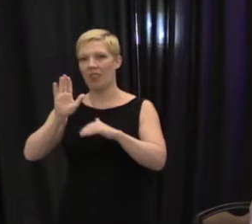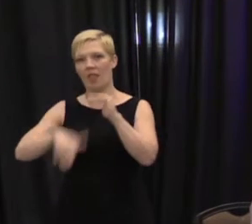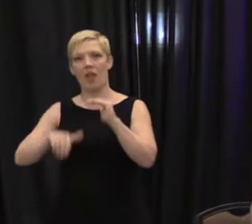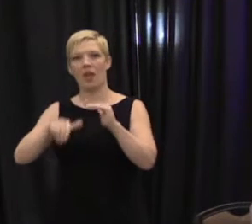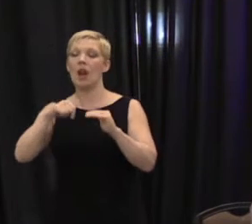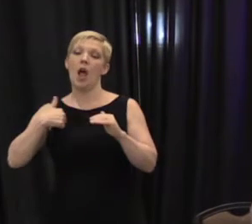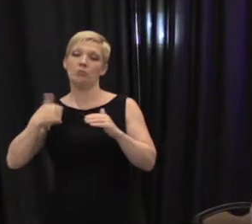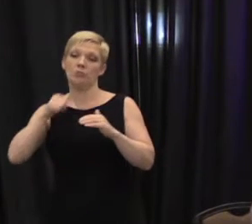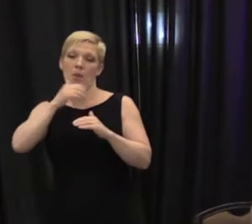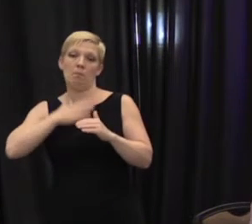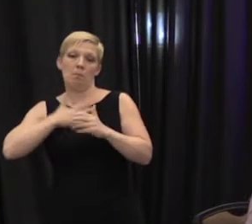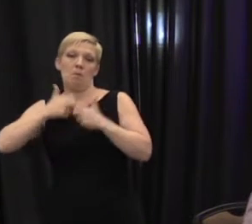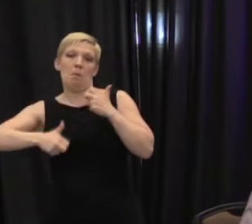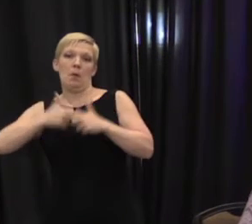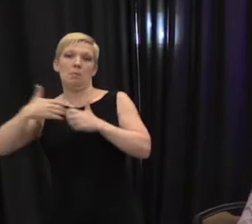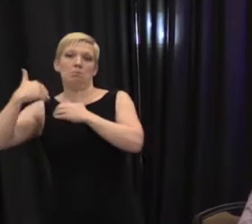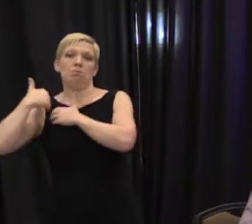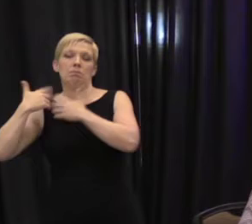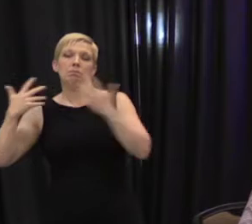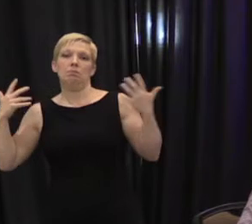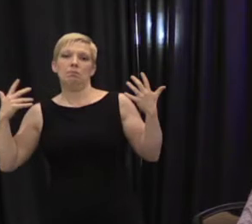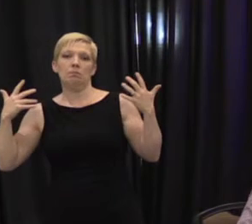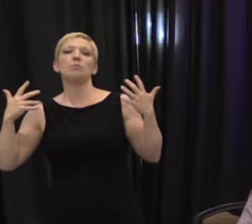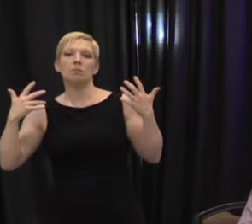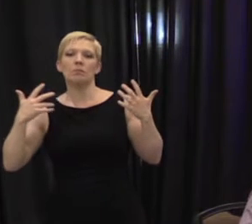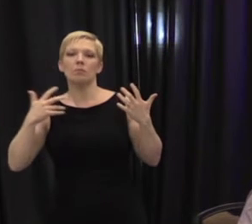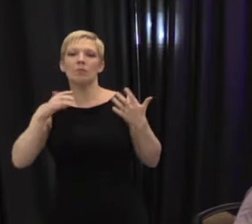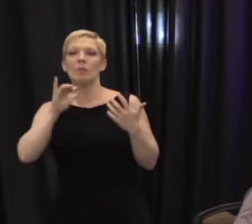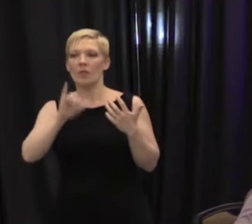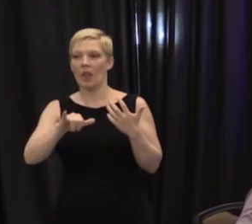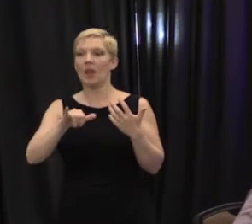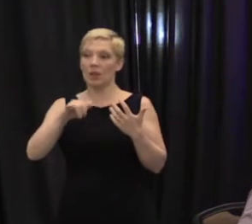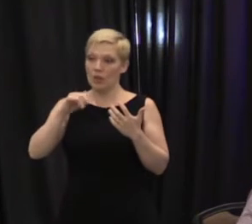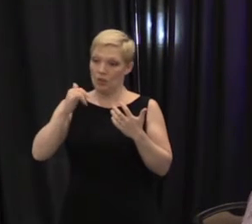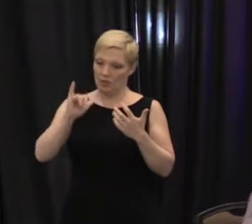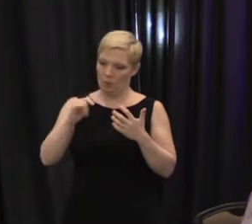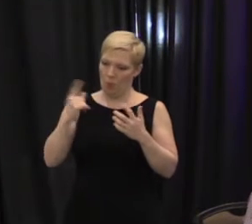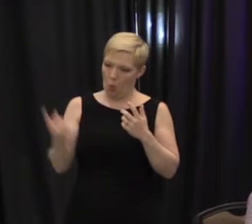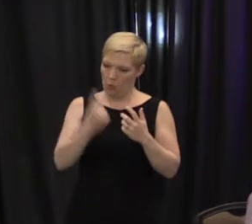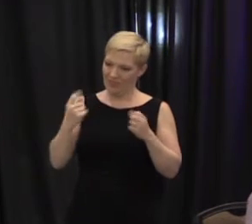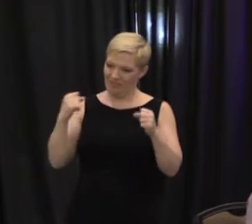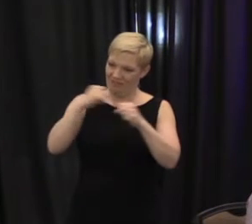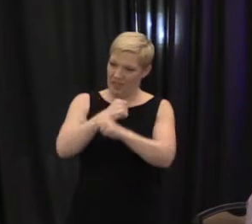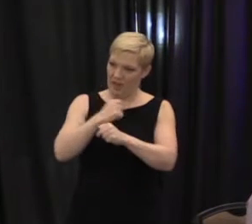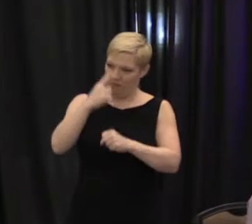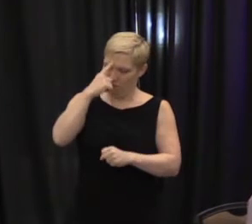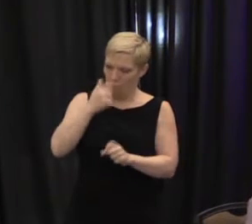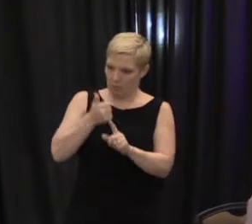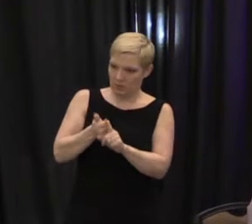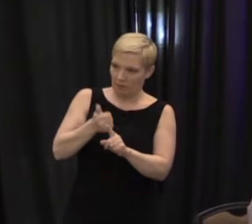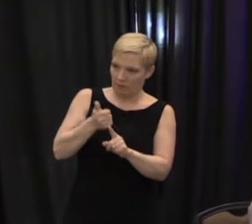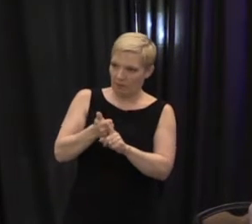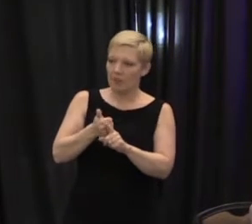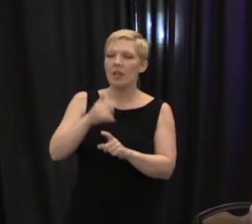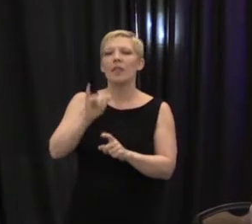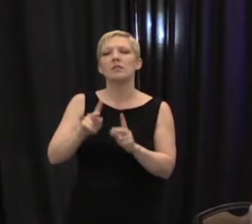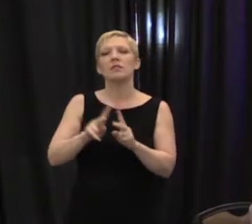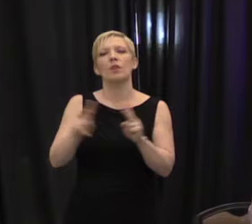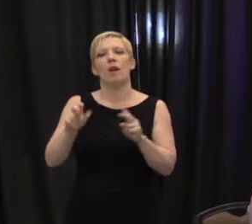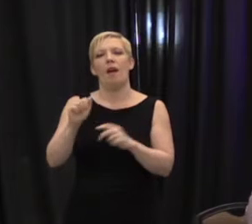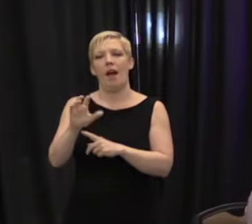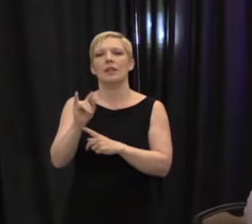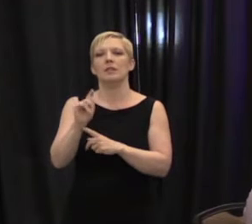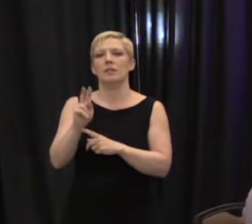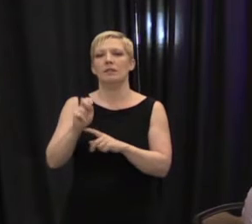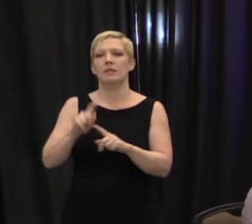racist or sexist or transphobic happening, not relying on the person who's experiencing the greatest harm to always have to fight for themselves. And those are very active